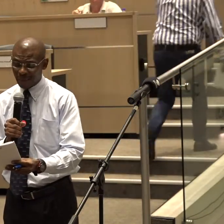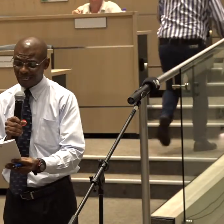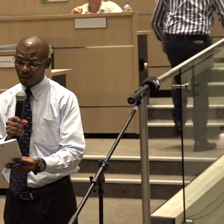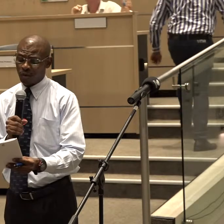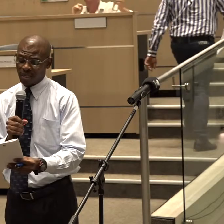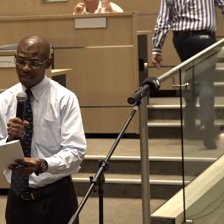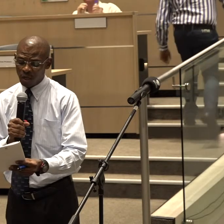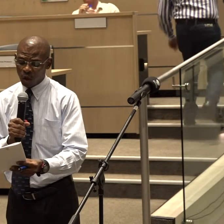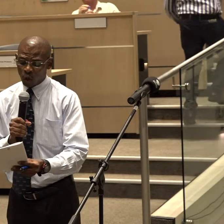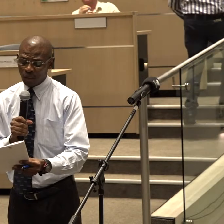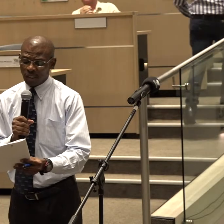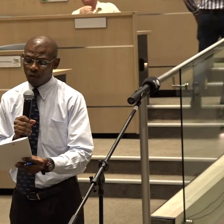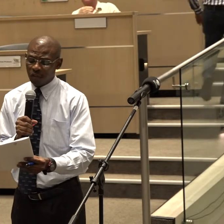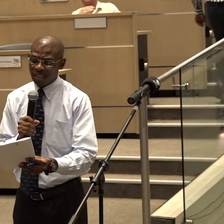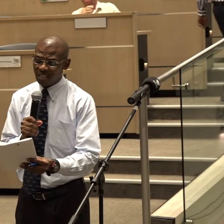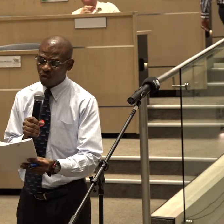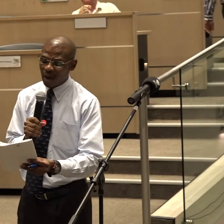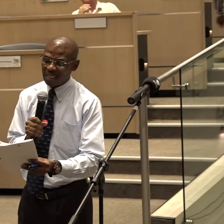foreign